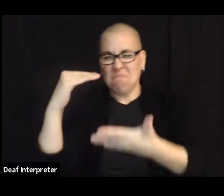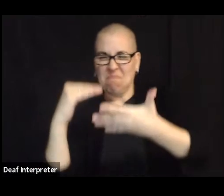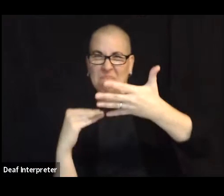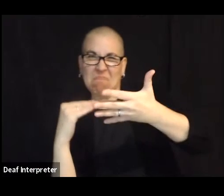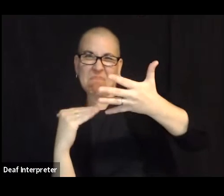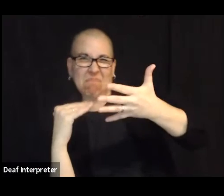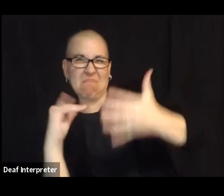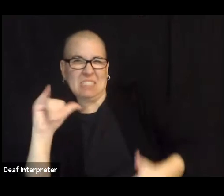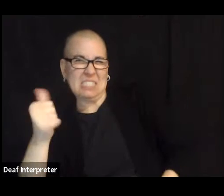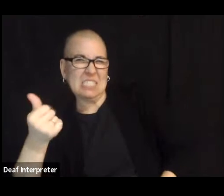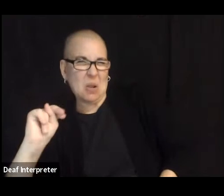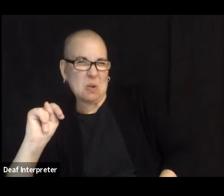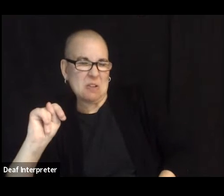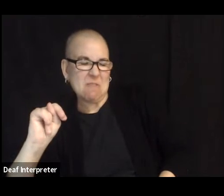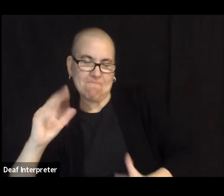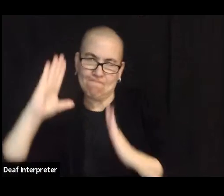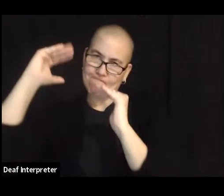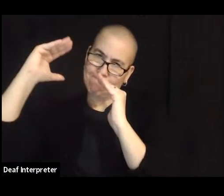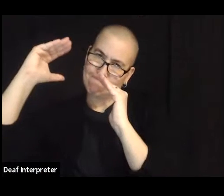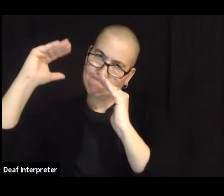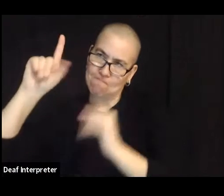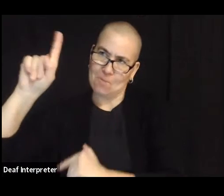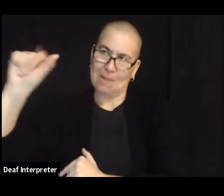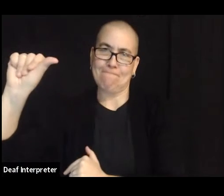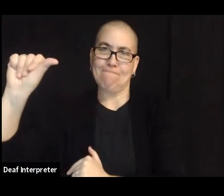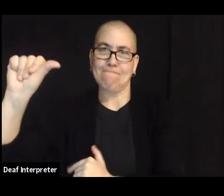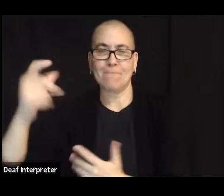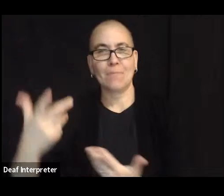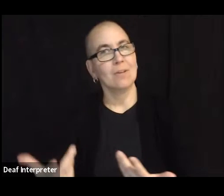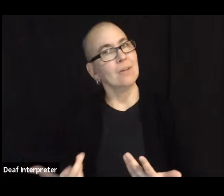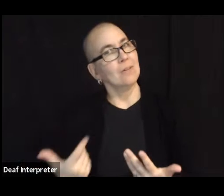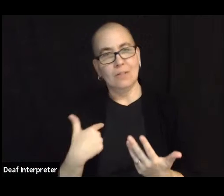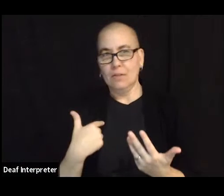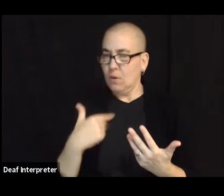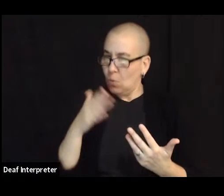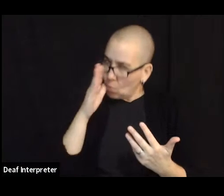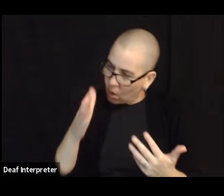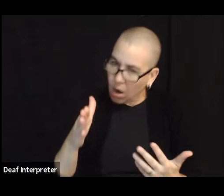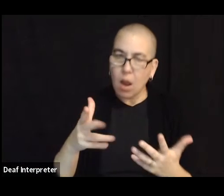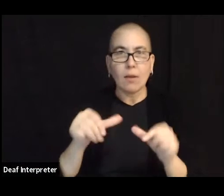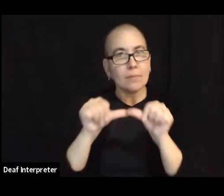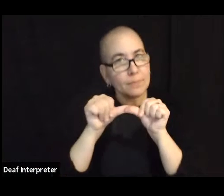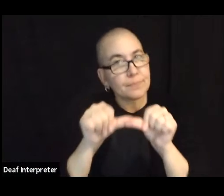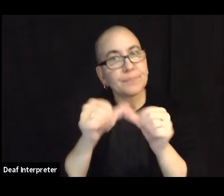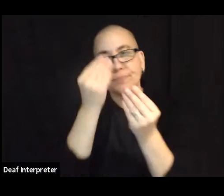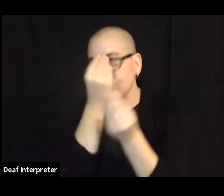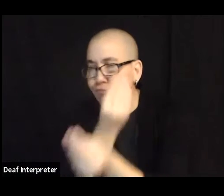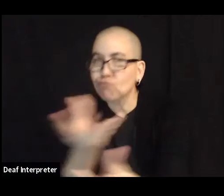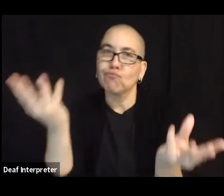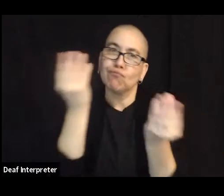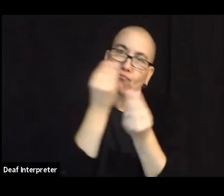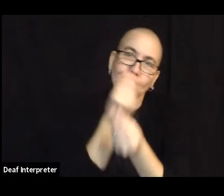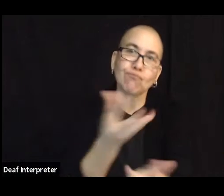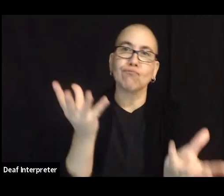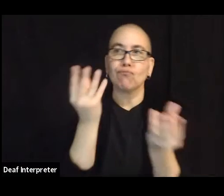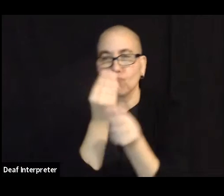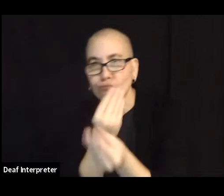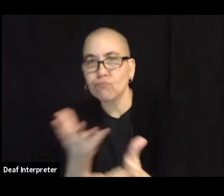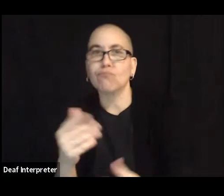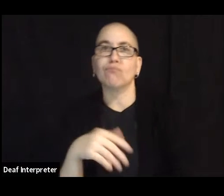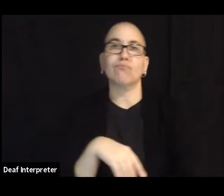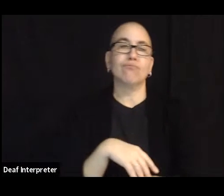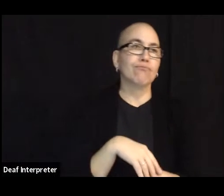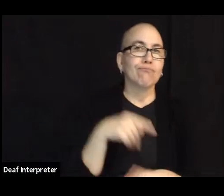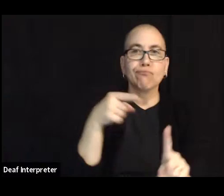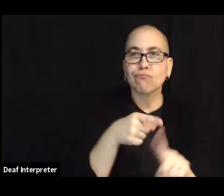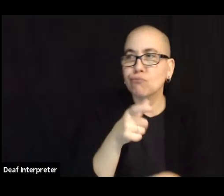phase we are in, who can get vaccinated, and where they can get vaccinated as we move through this process. And then I